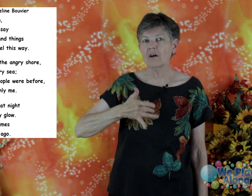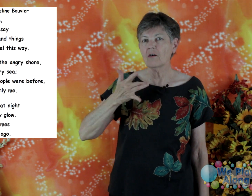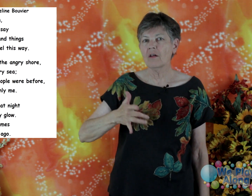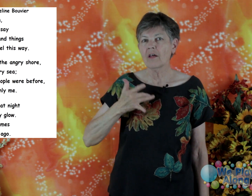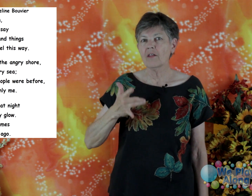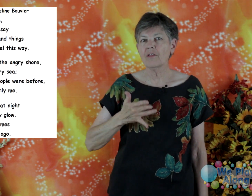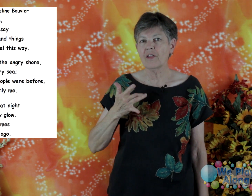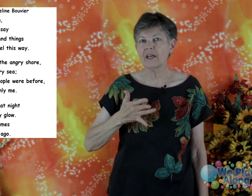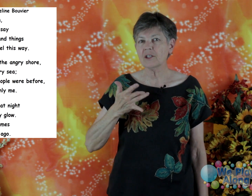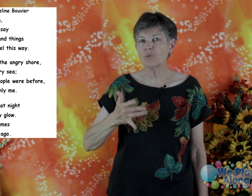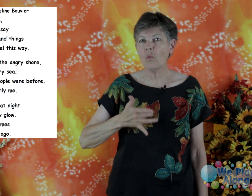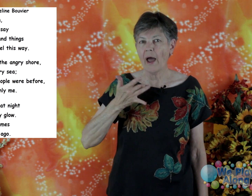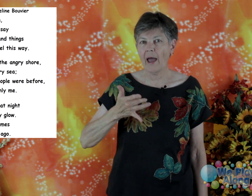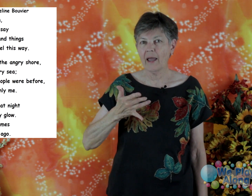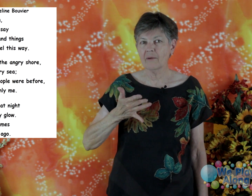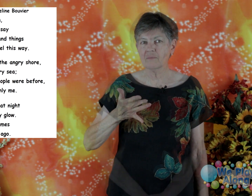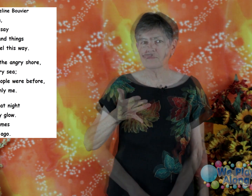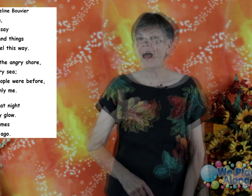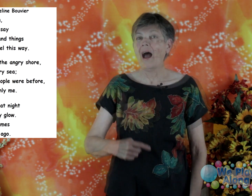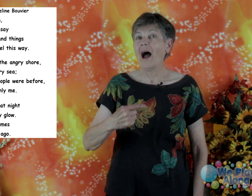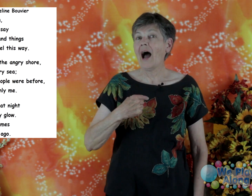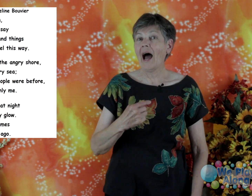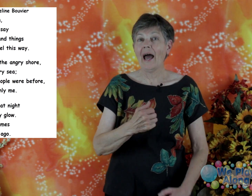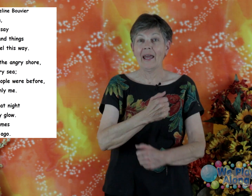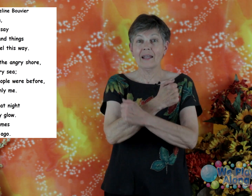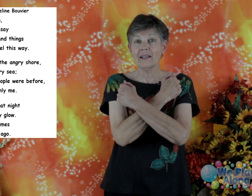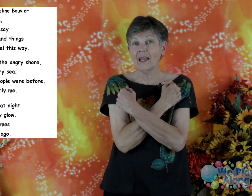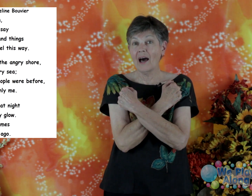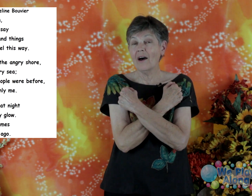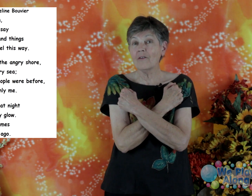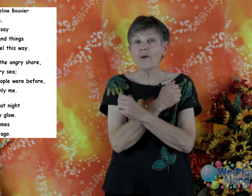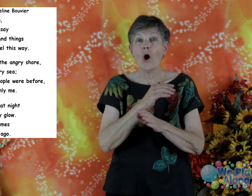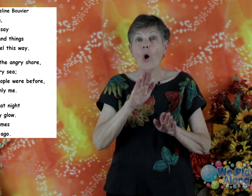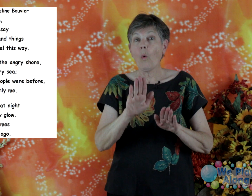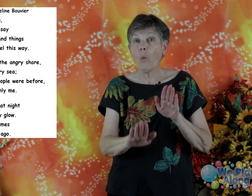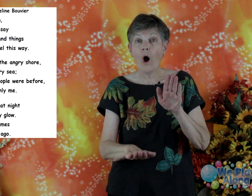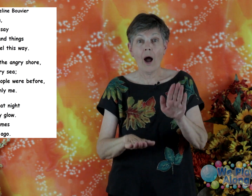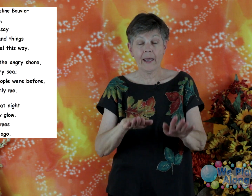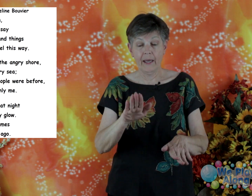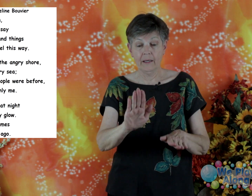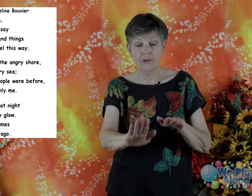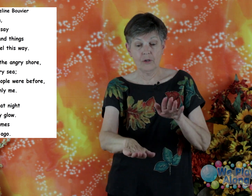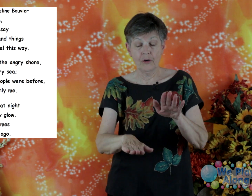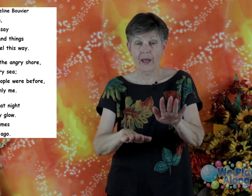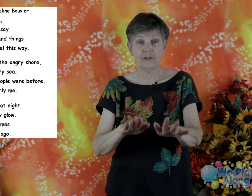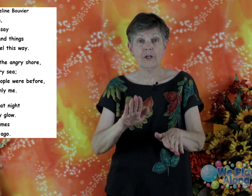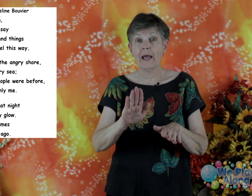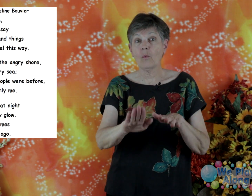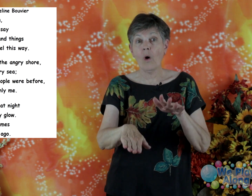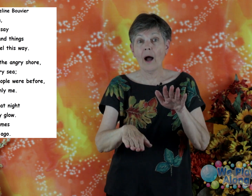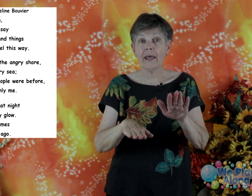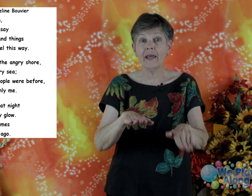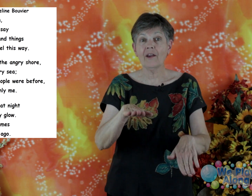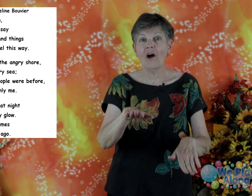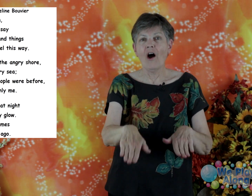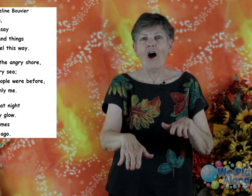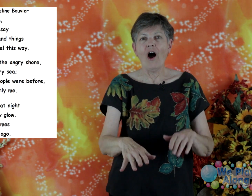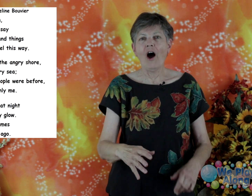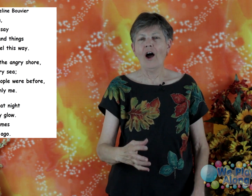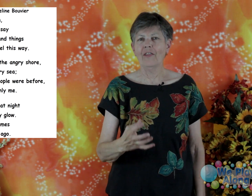Feel this way. I love walking, so your hands are like walking, on